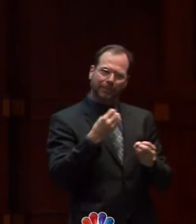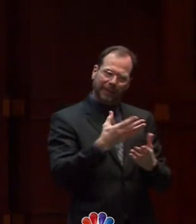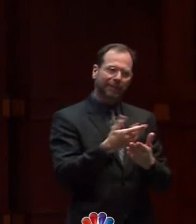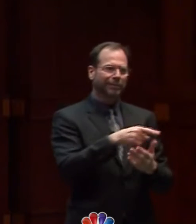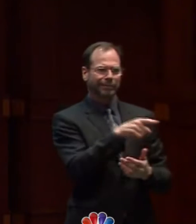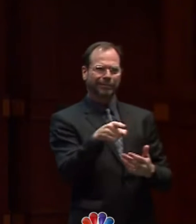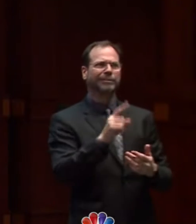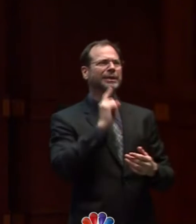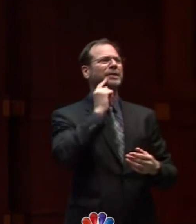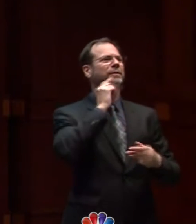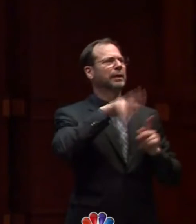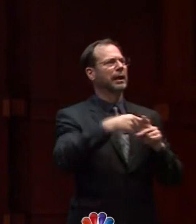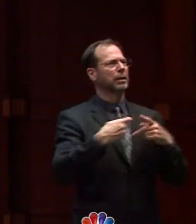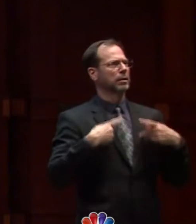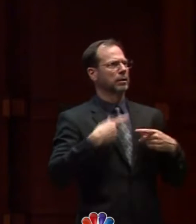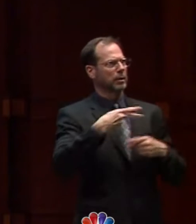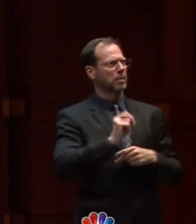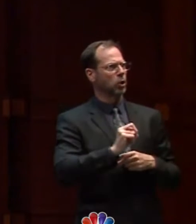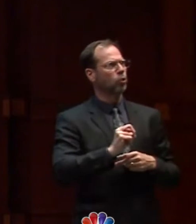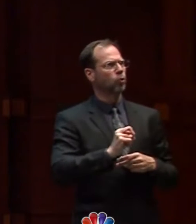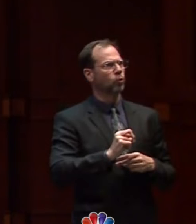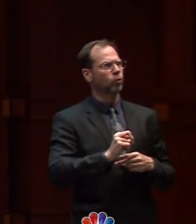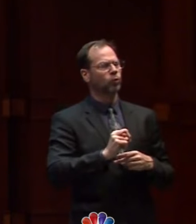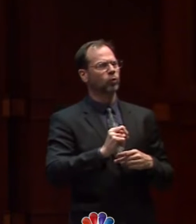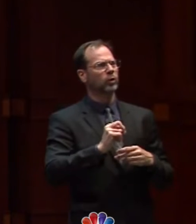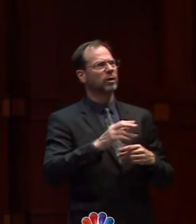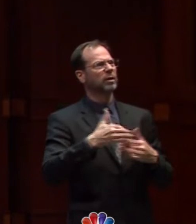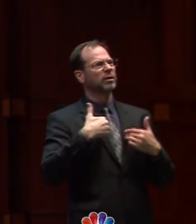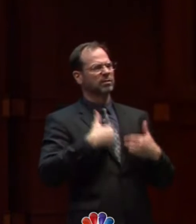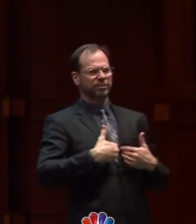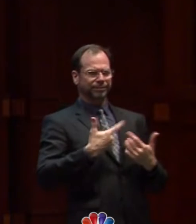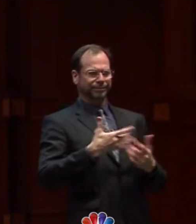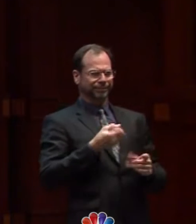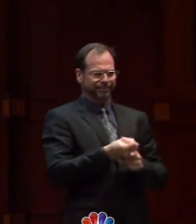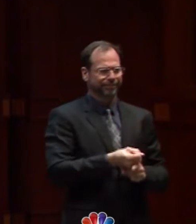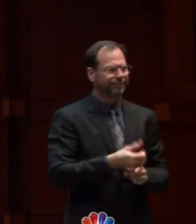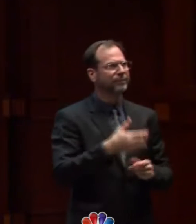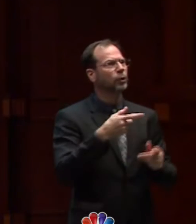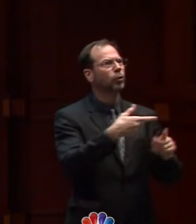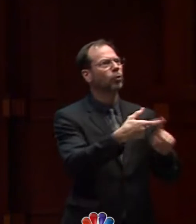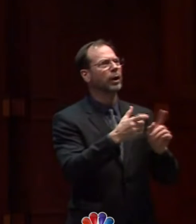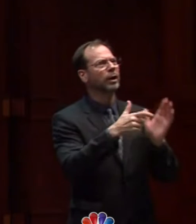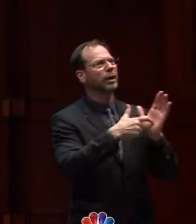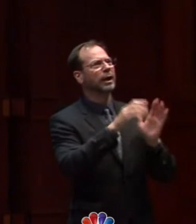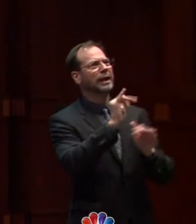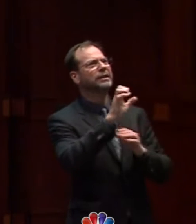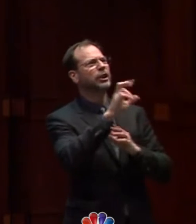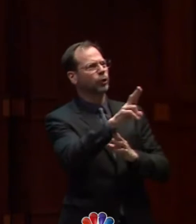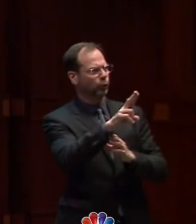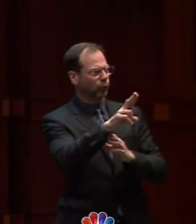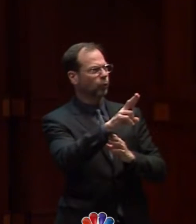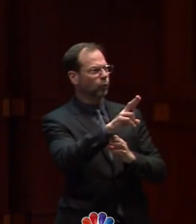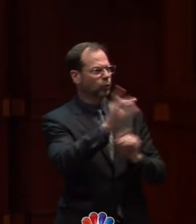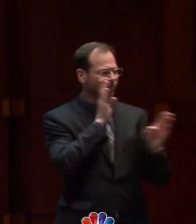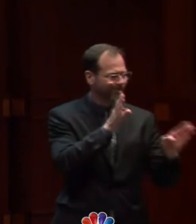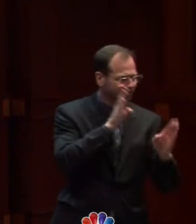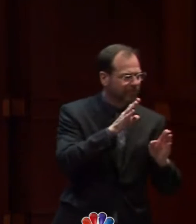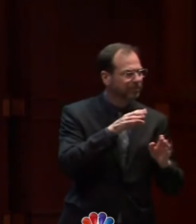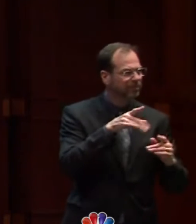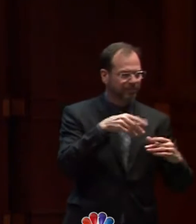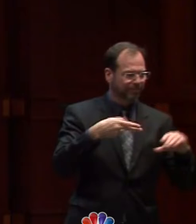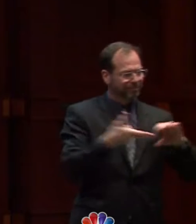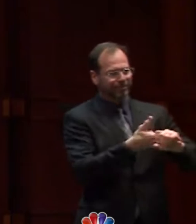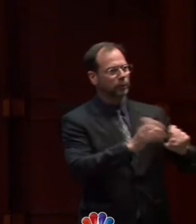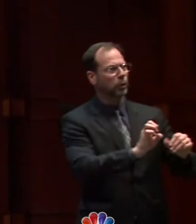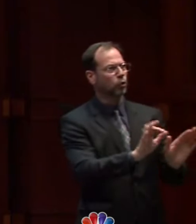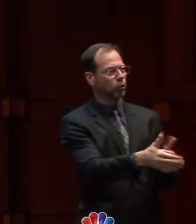a very severe type of pneumonia. It's called adult respiratory distress syndrome. They require ICU care at that point. And